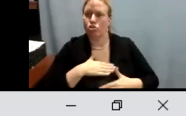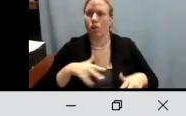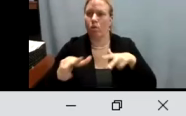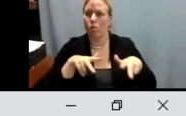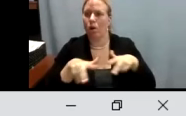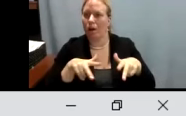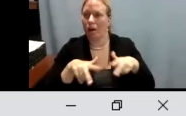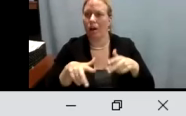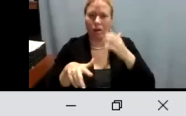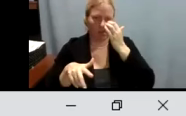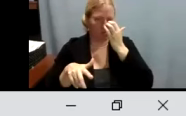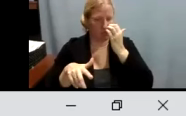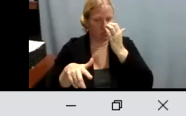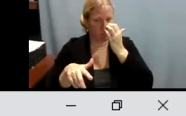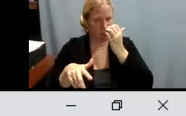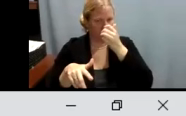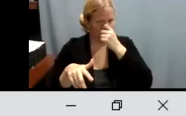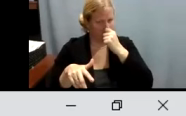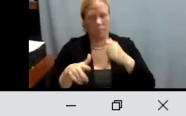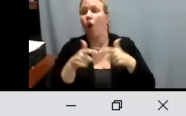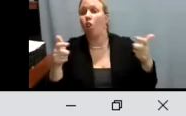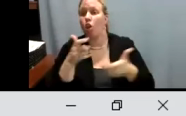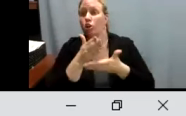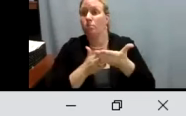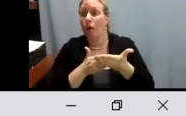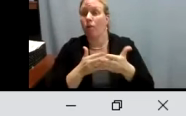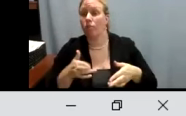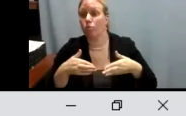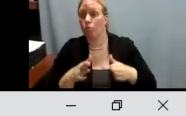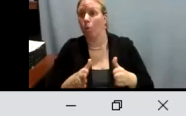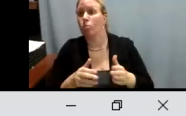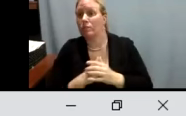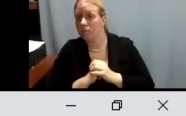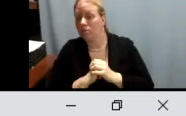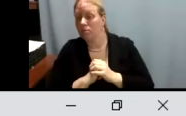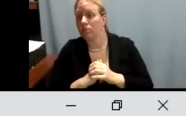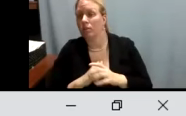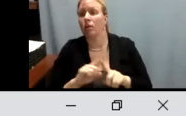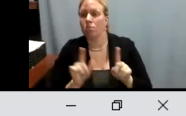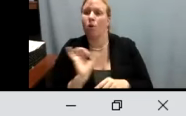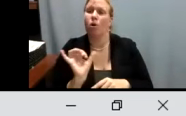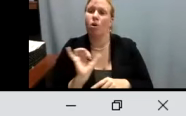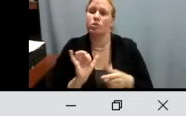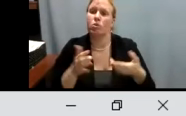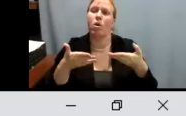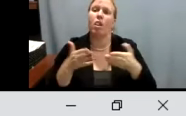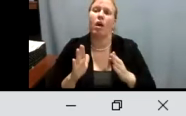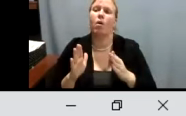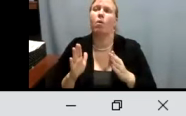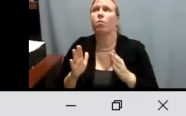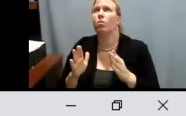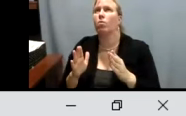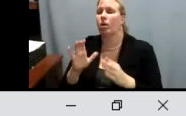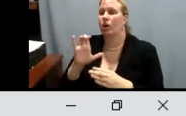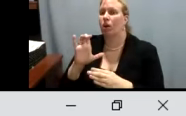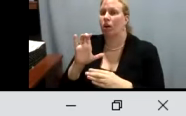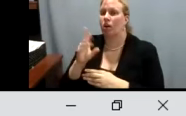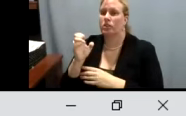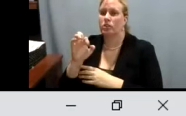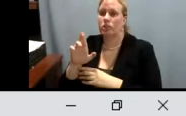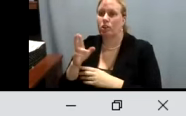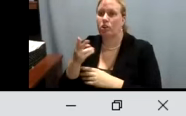a large part of the roads that were closed, but also allow Cedar Hill a